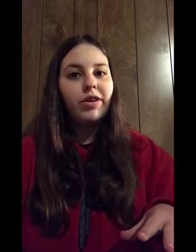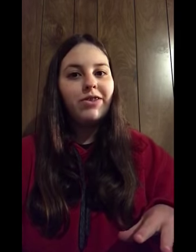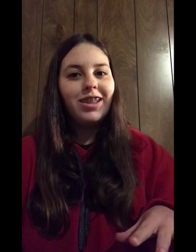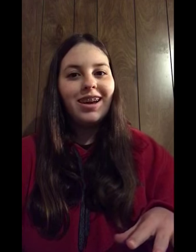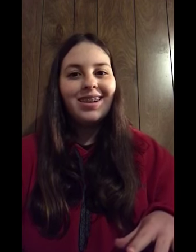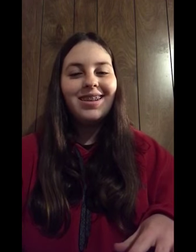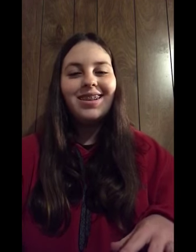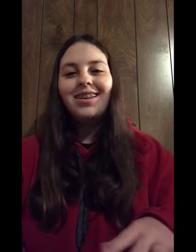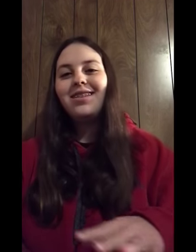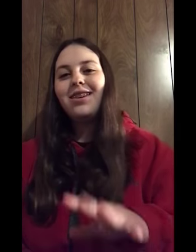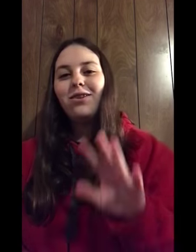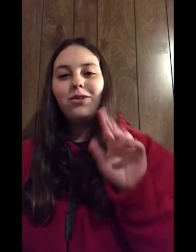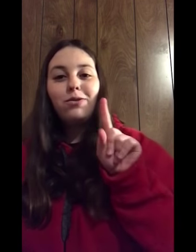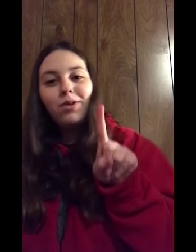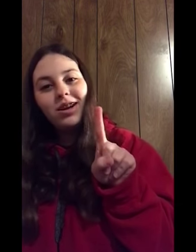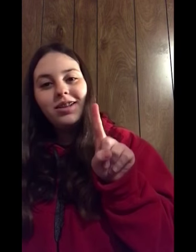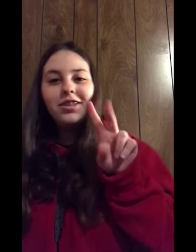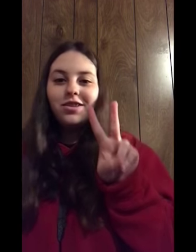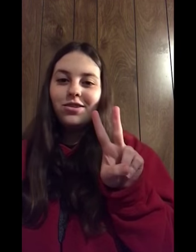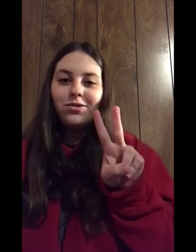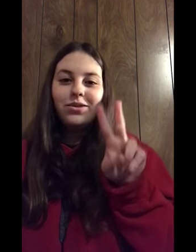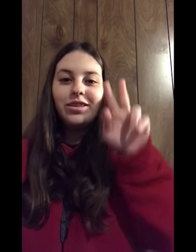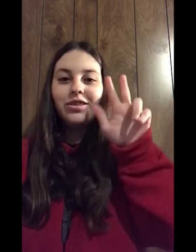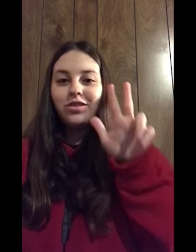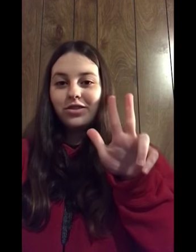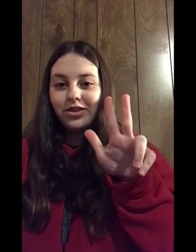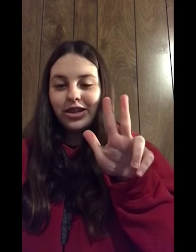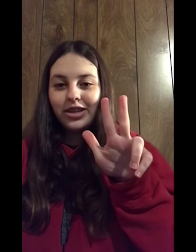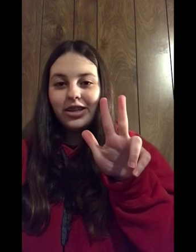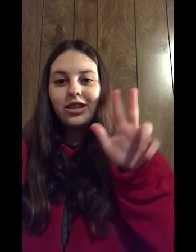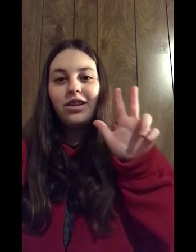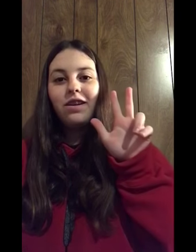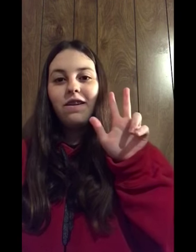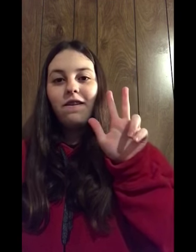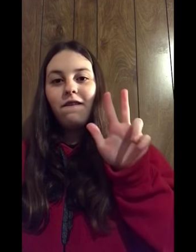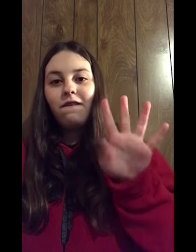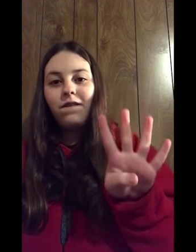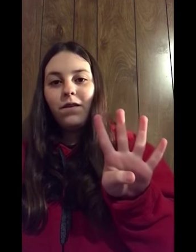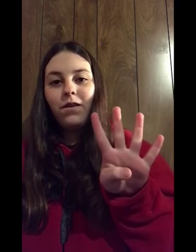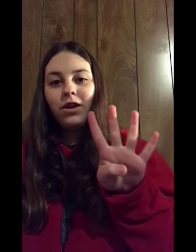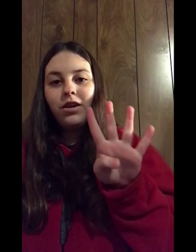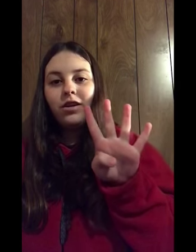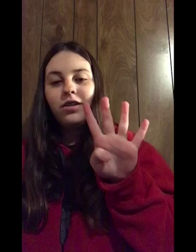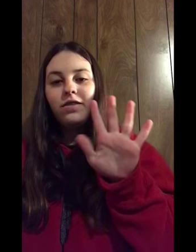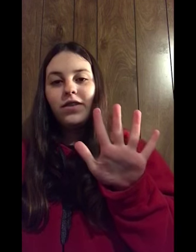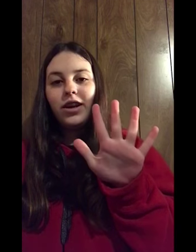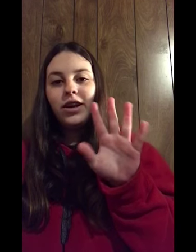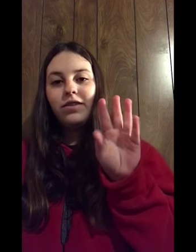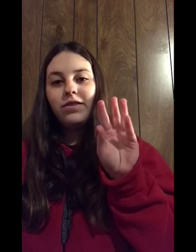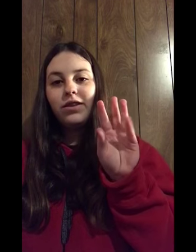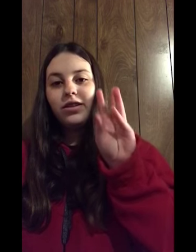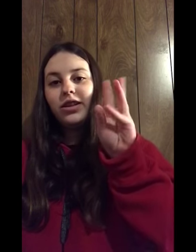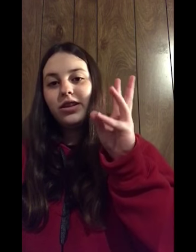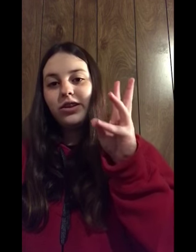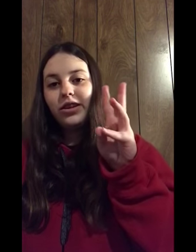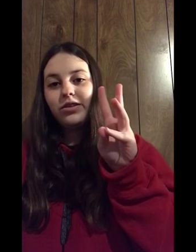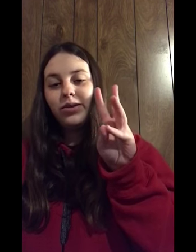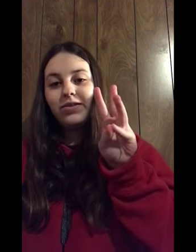after that. So, 1, 2, and then 3, 4, 5, and then I. So, we have